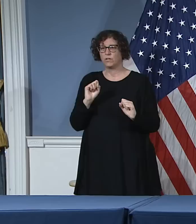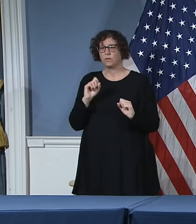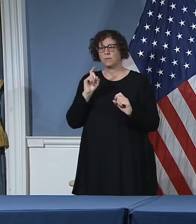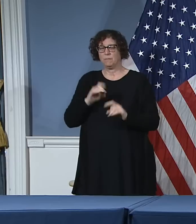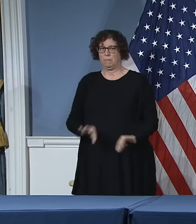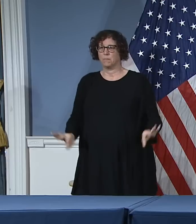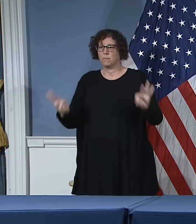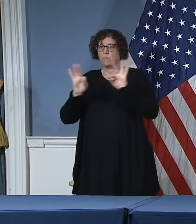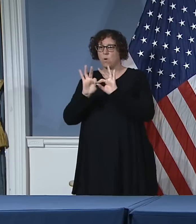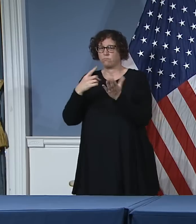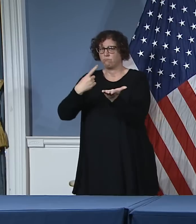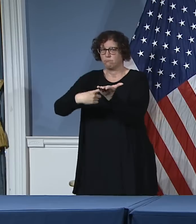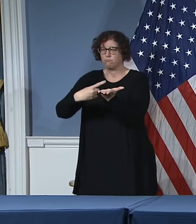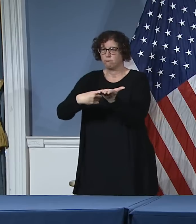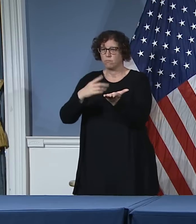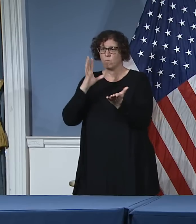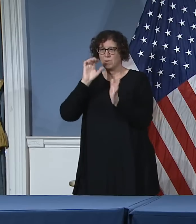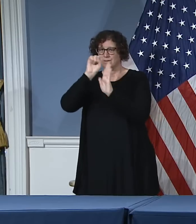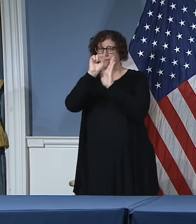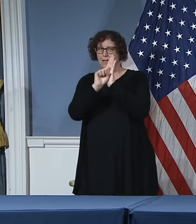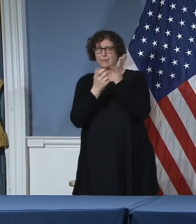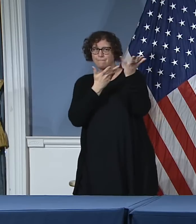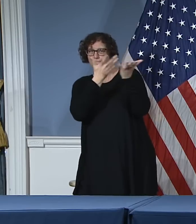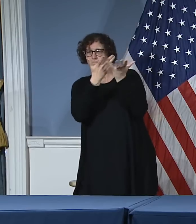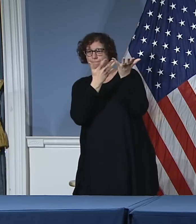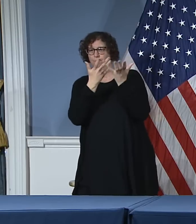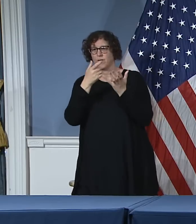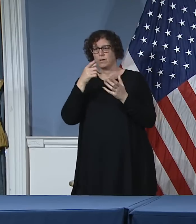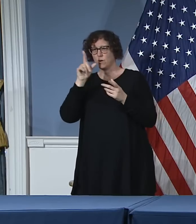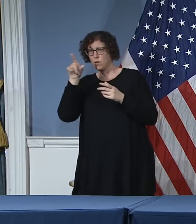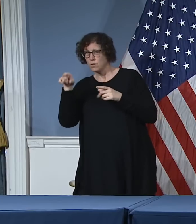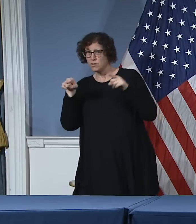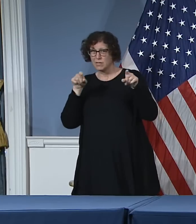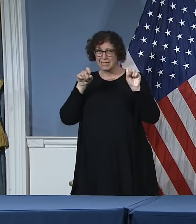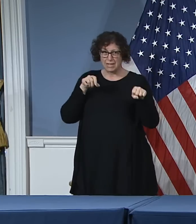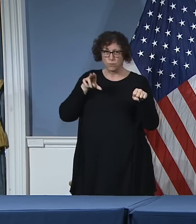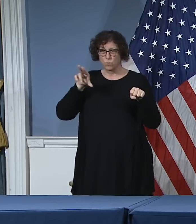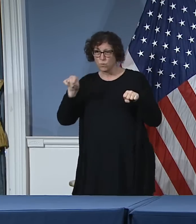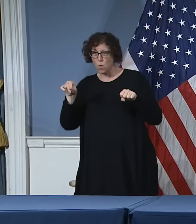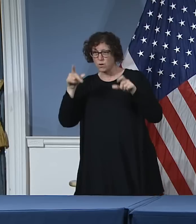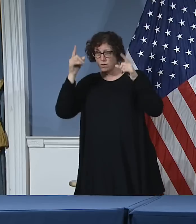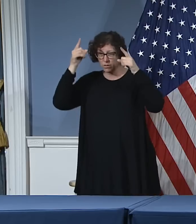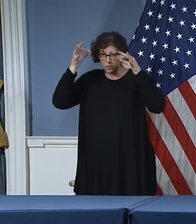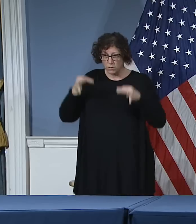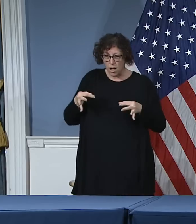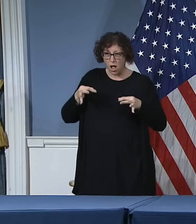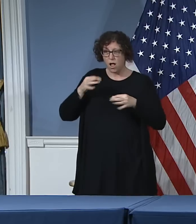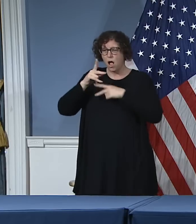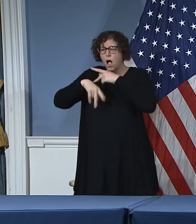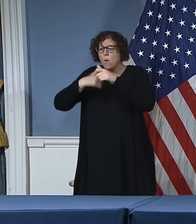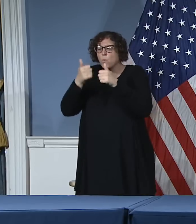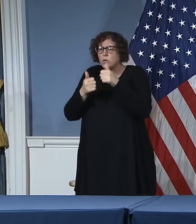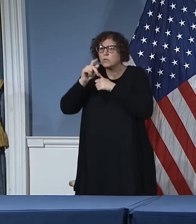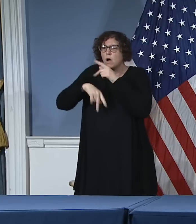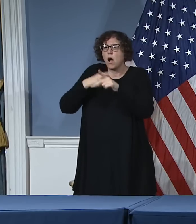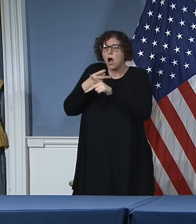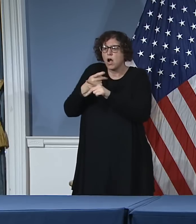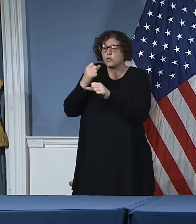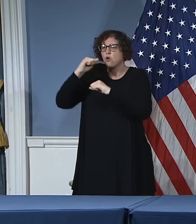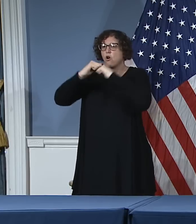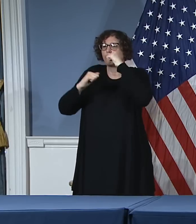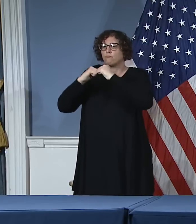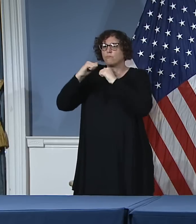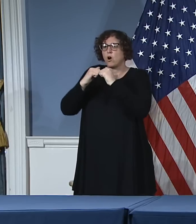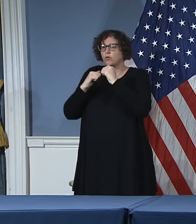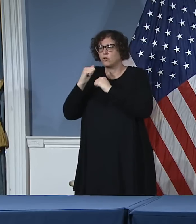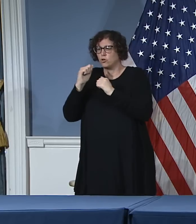with the state about whether we want to think about differentiation by type of construction. But I'm not offering personal opinions